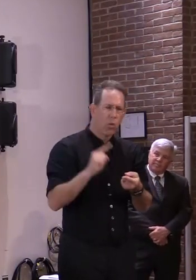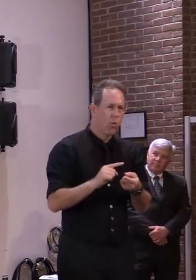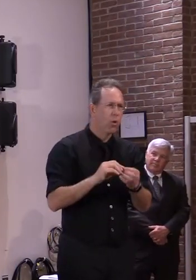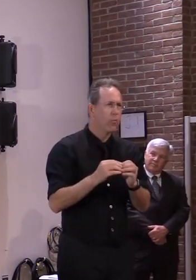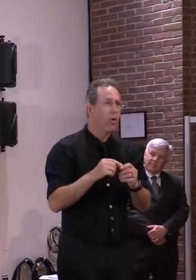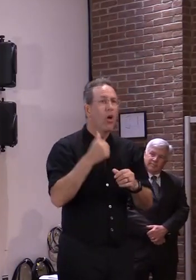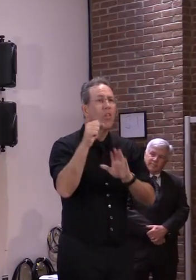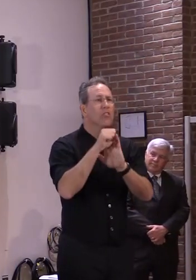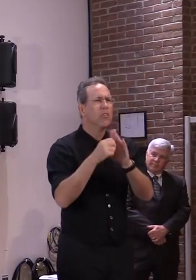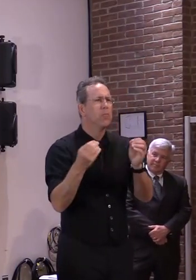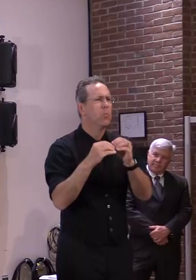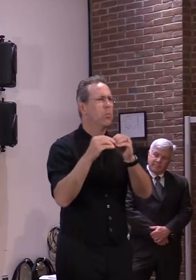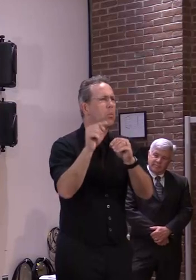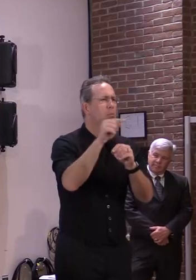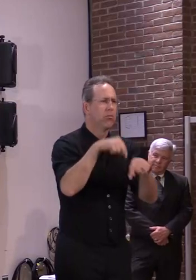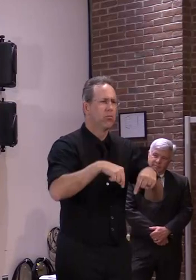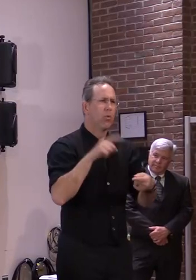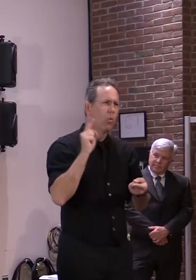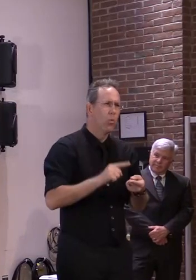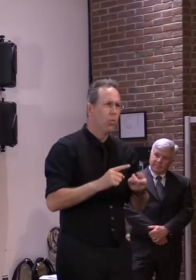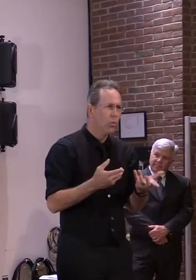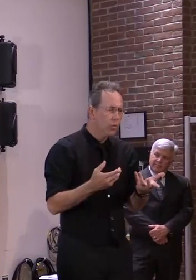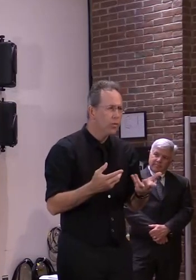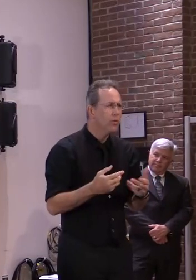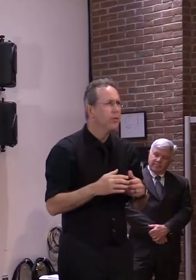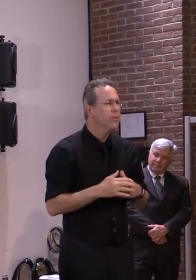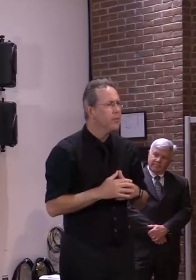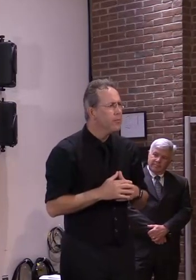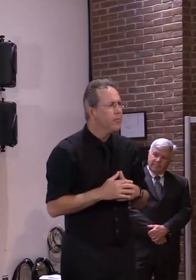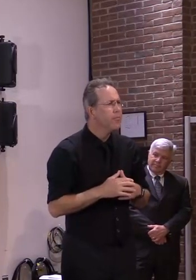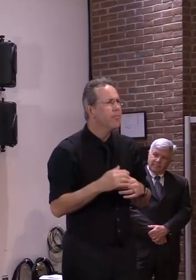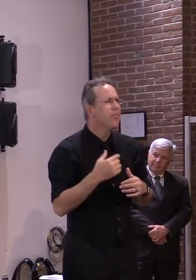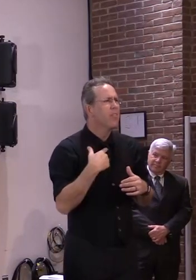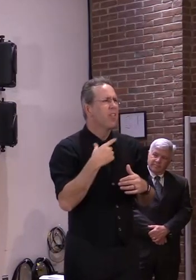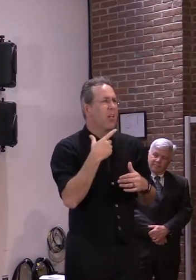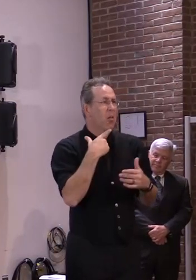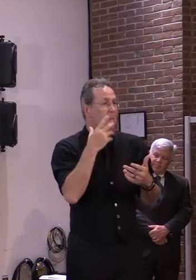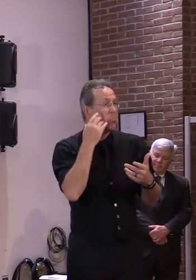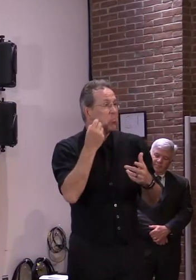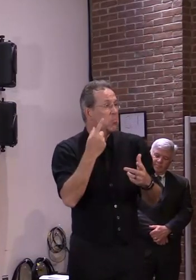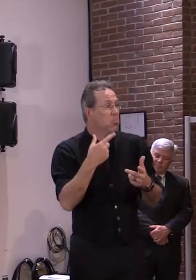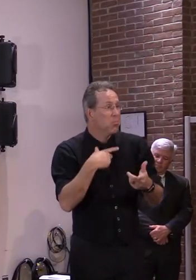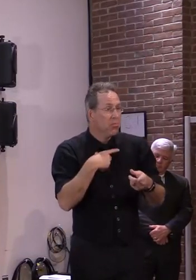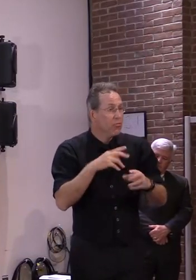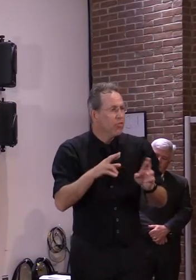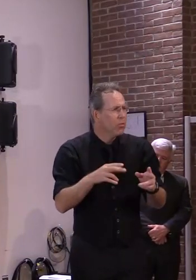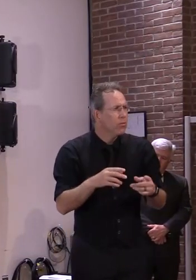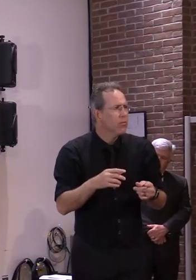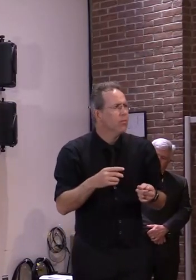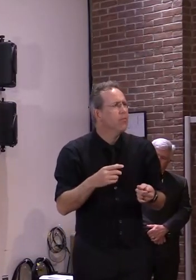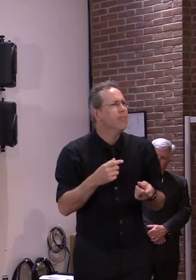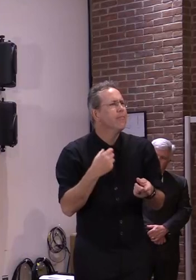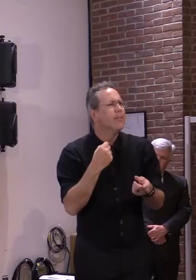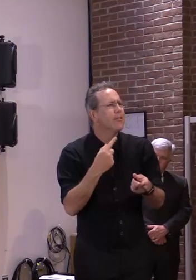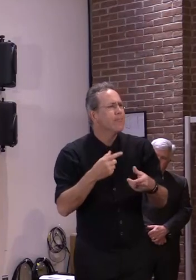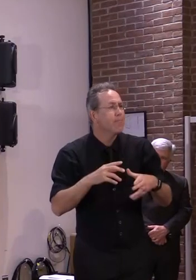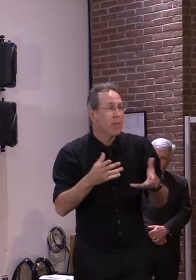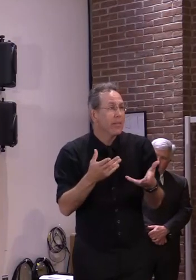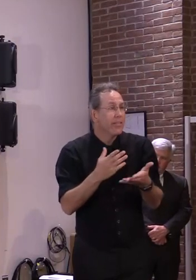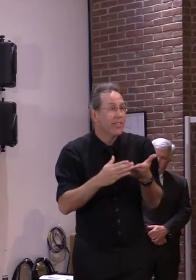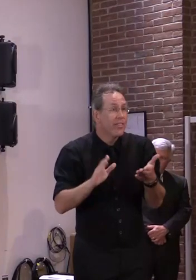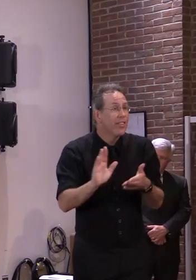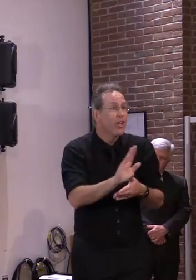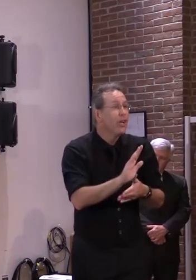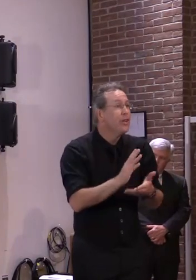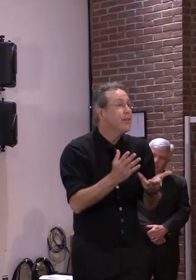skeptic, vaccine resistant category. Doesn't mean they don't exist. Perhaps the circles you're in, you know more